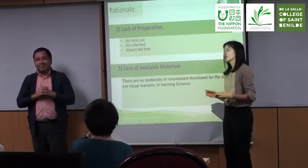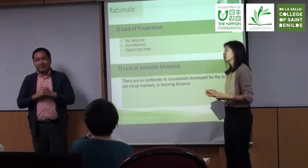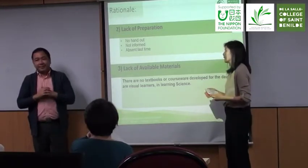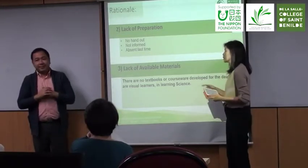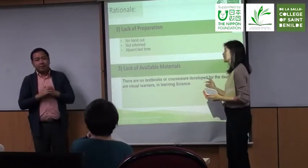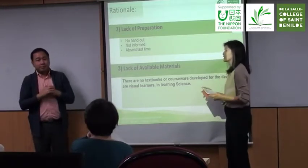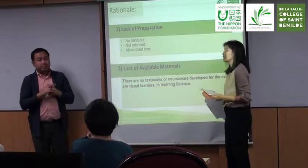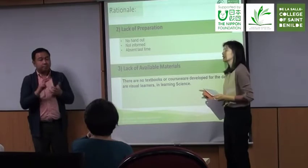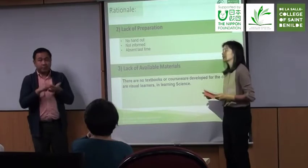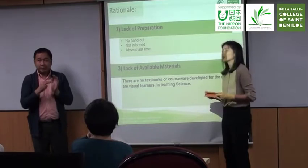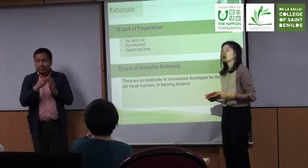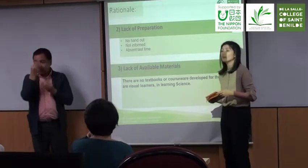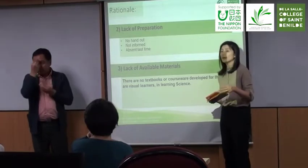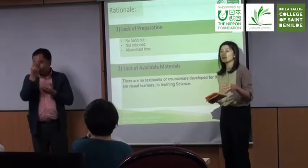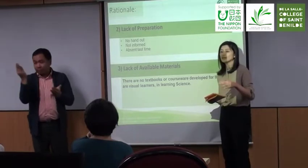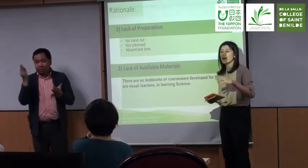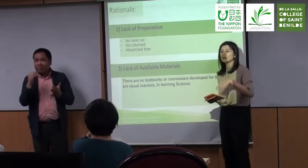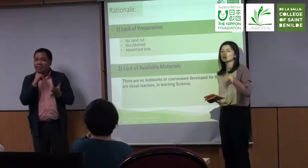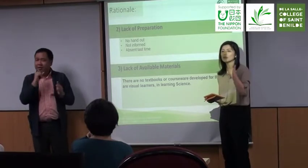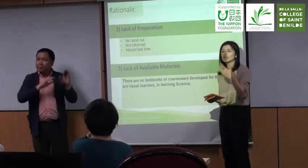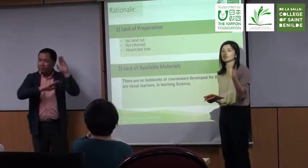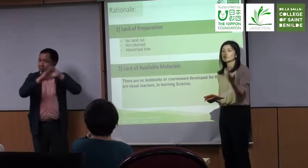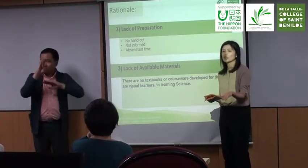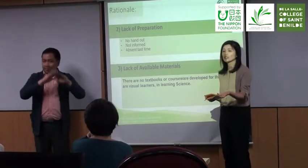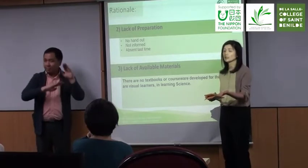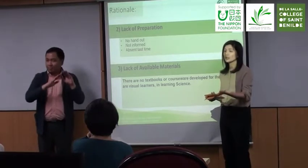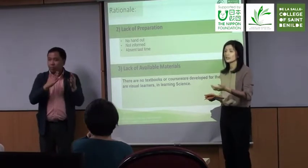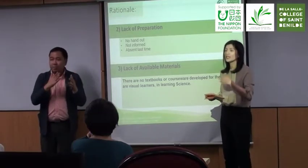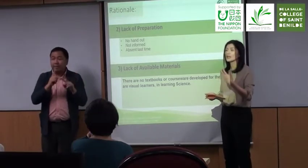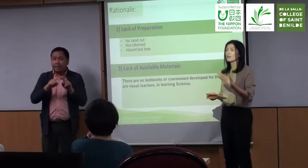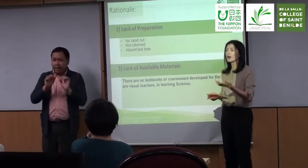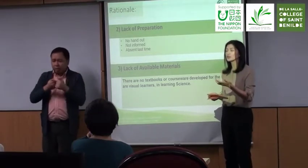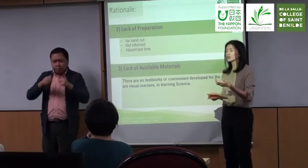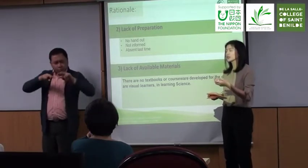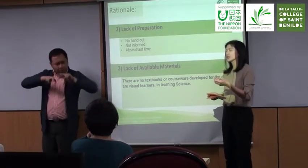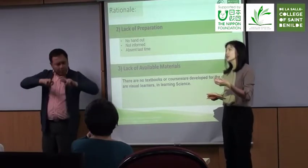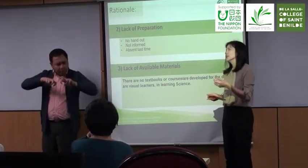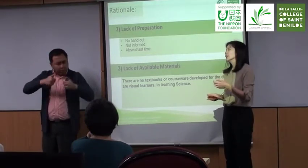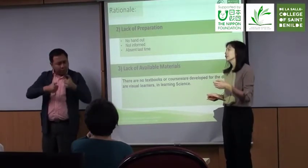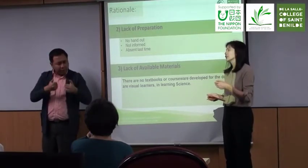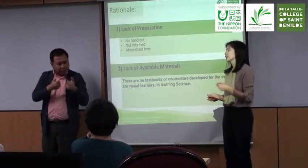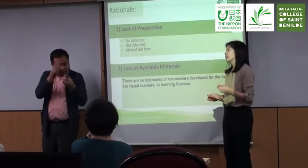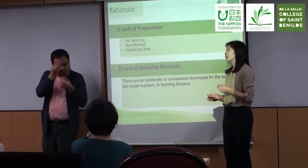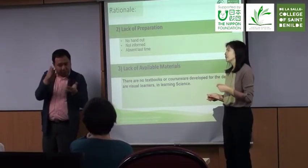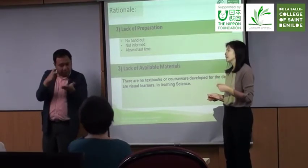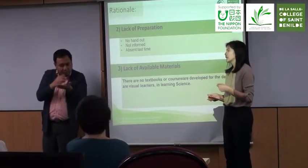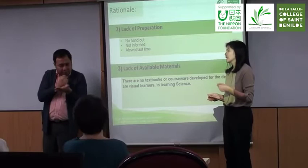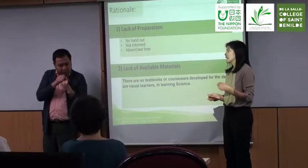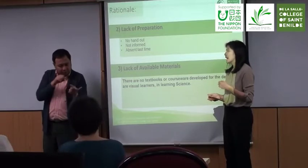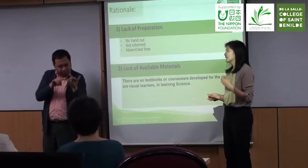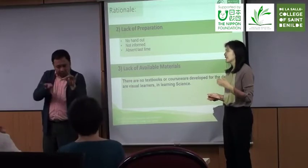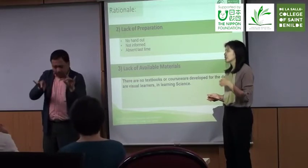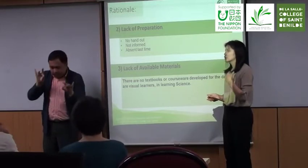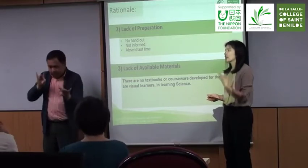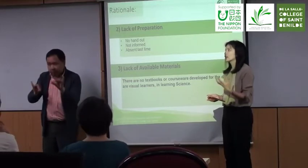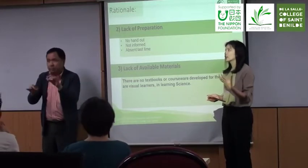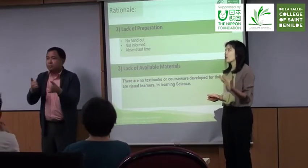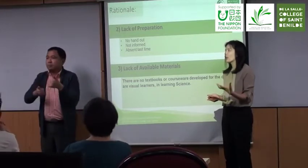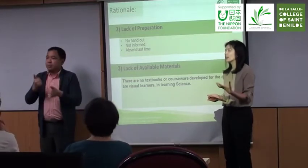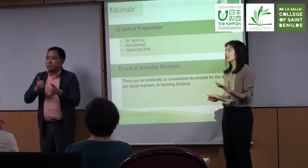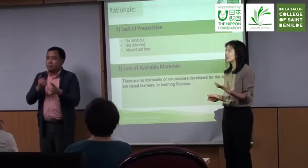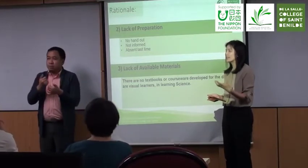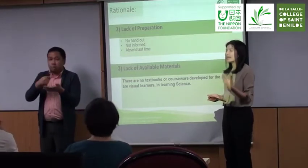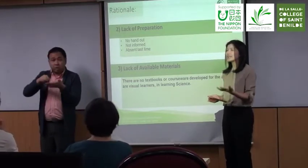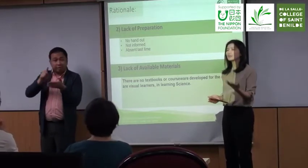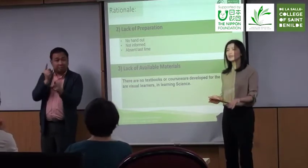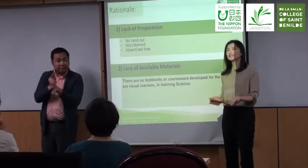So information is not the problem, but how do they discern or think about or at least check